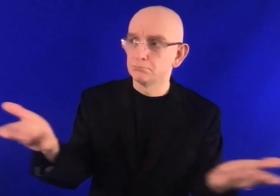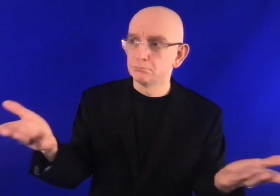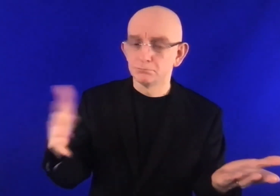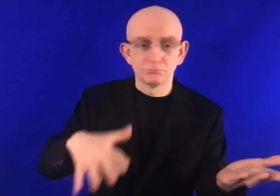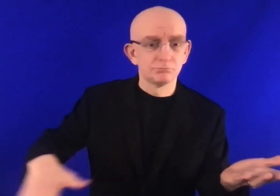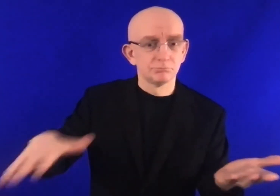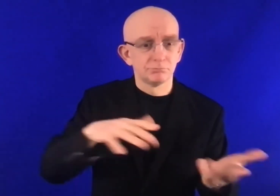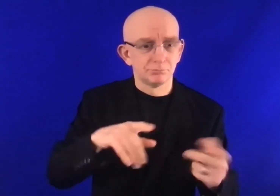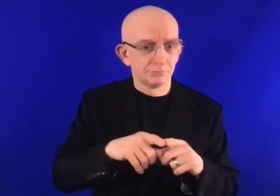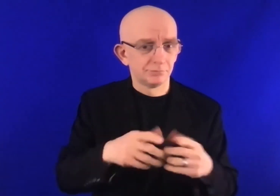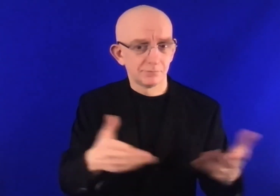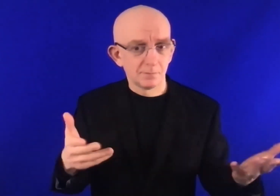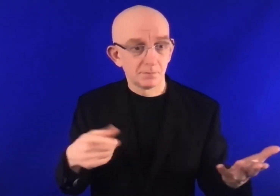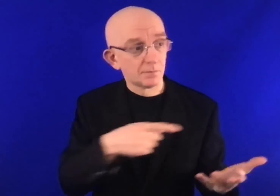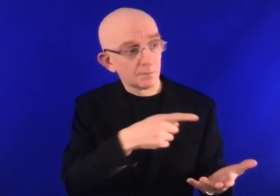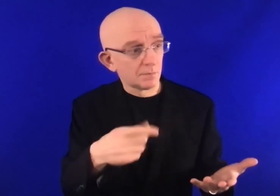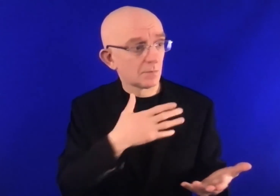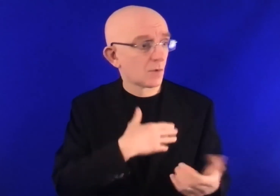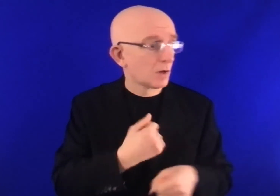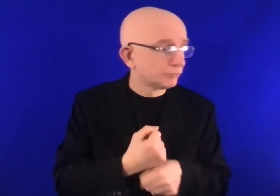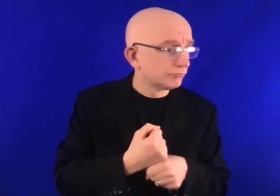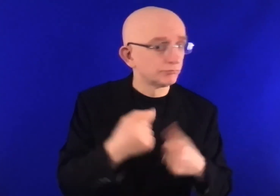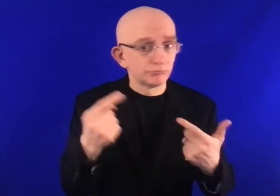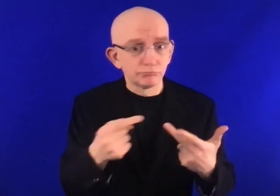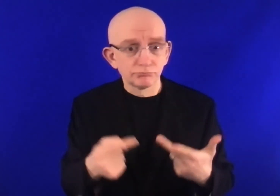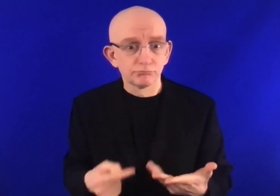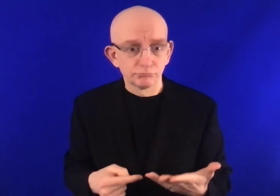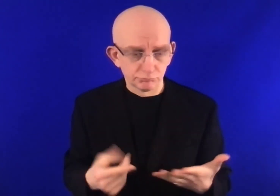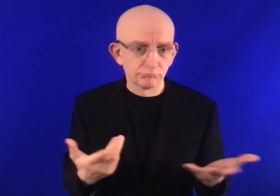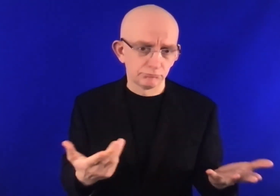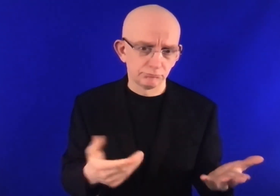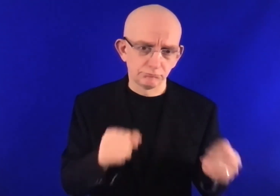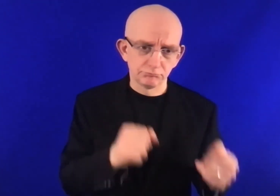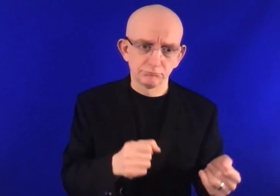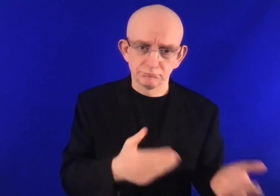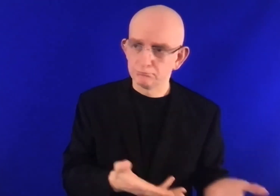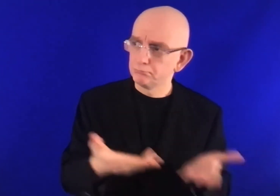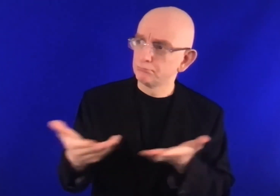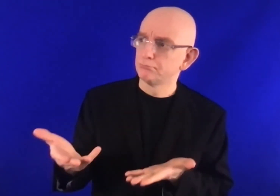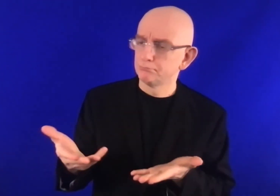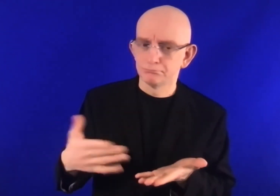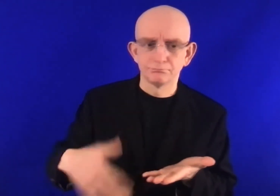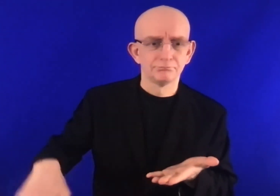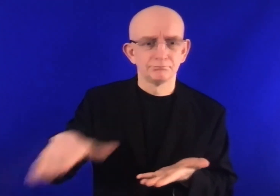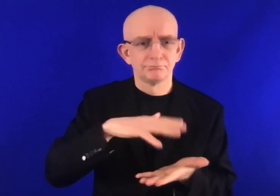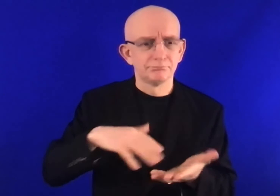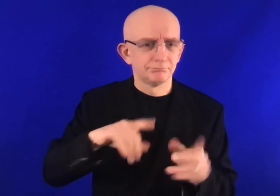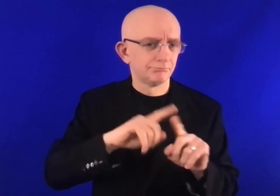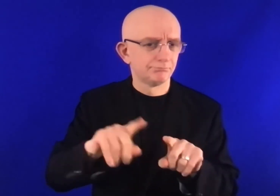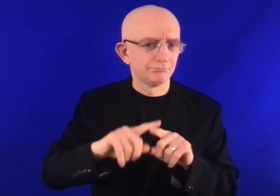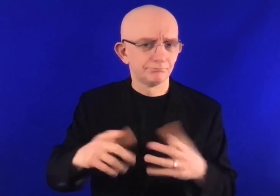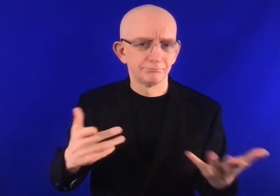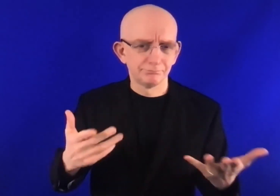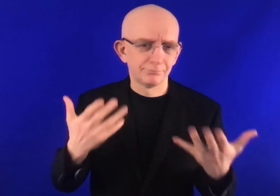introduce us to the cultural ceremonies. They should introduce us to the meetings which are taking